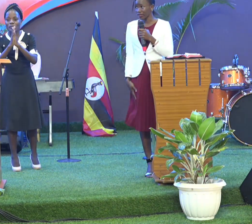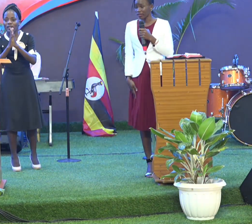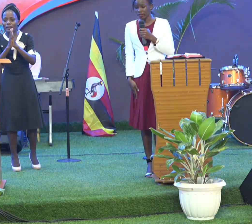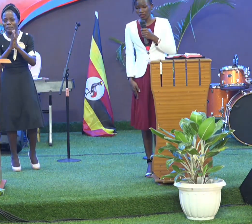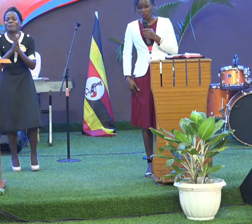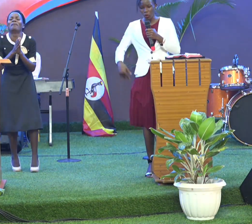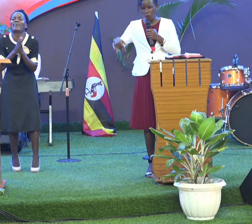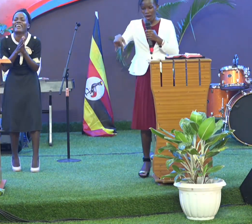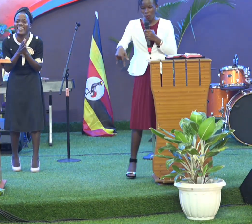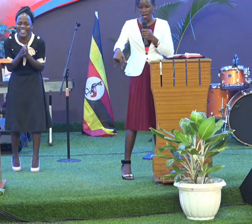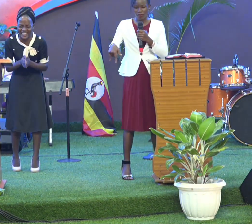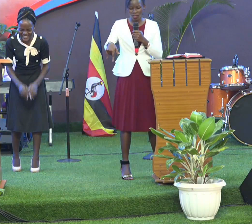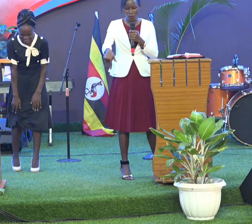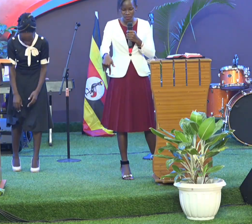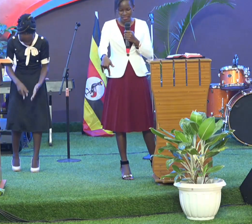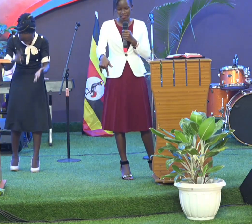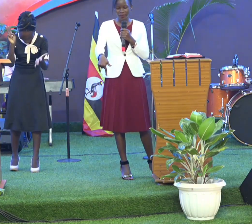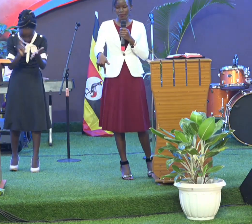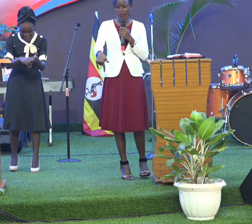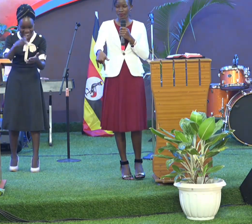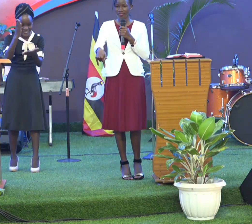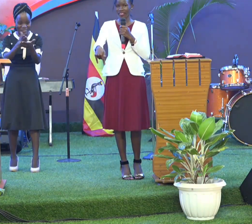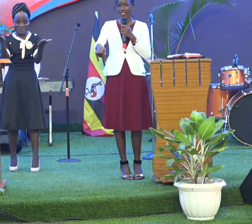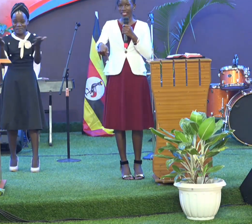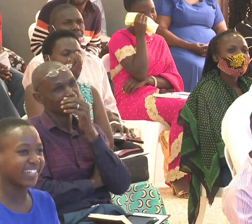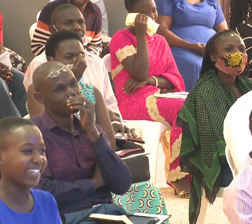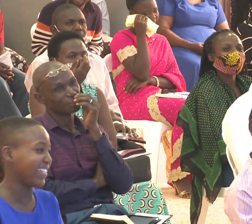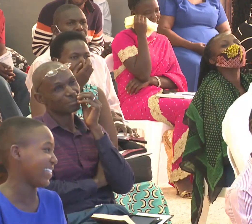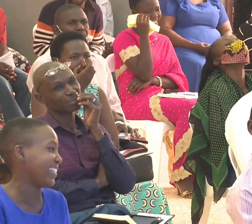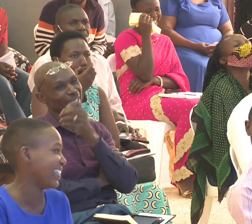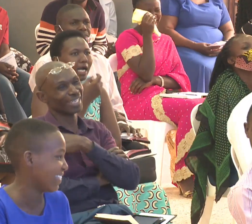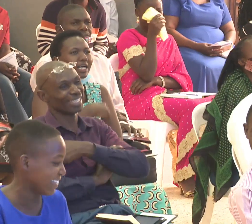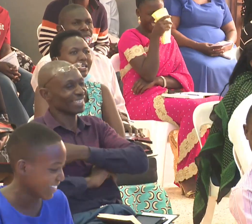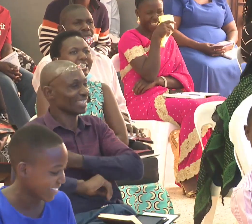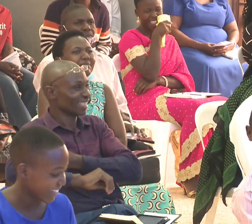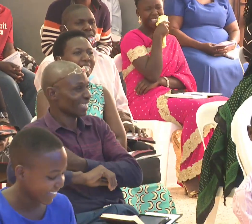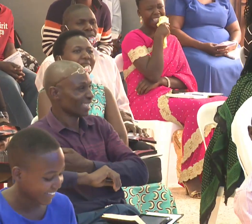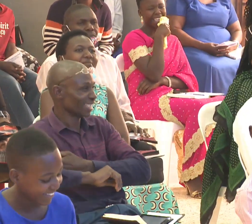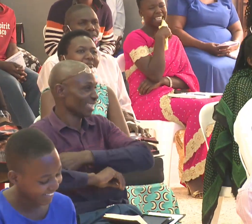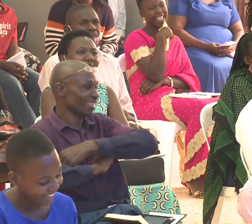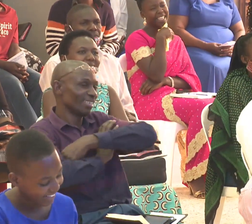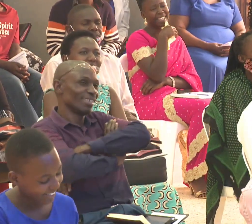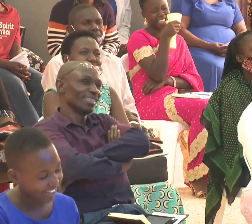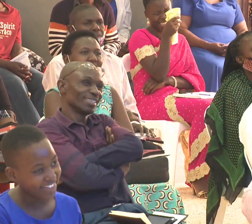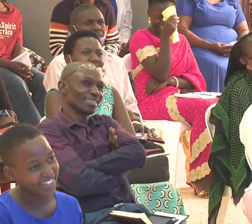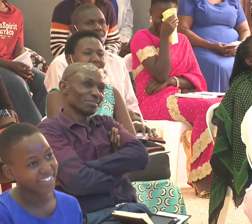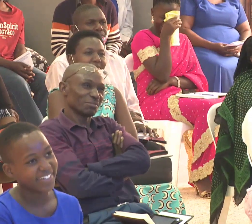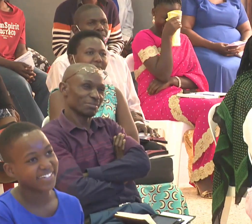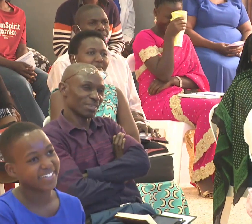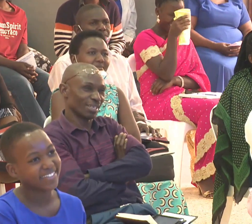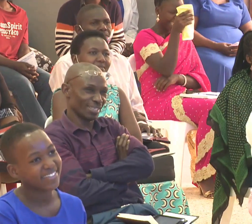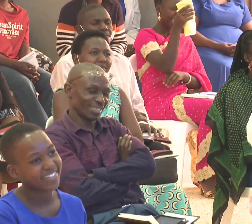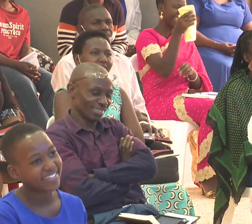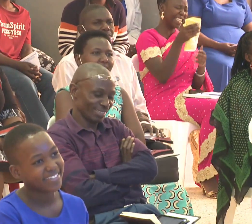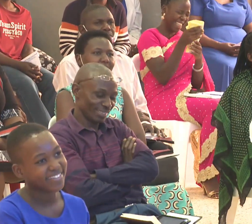Omakinga wokomi. You mark where you stopped. Nti woluba okuddo otandikira. And when you come back you begin from there.